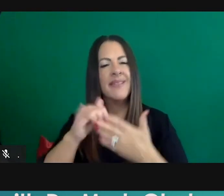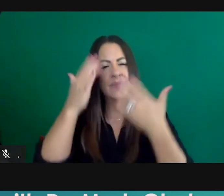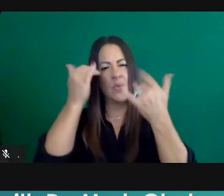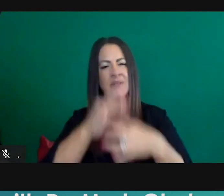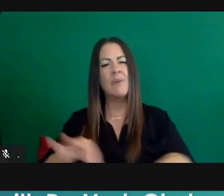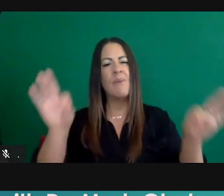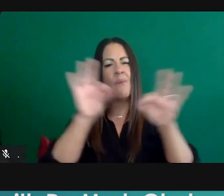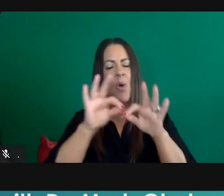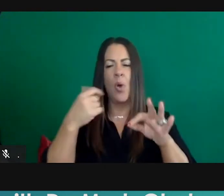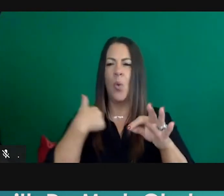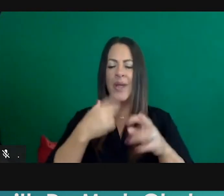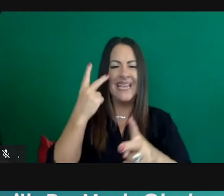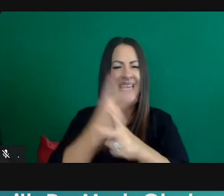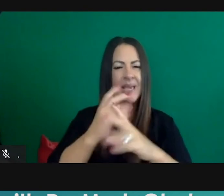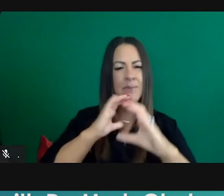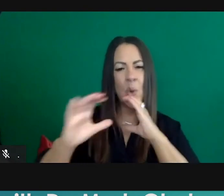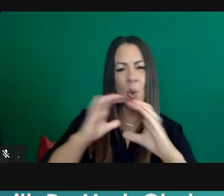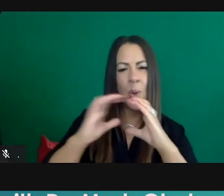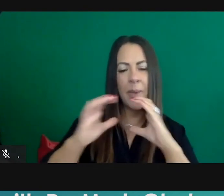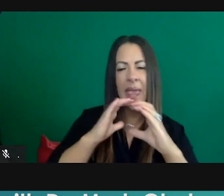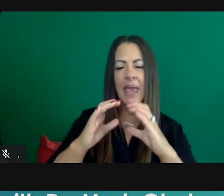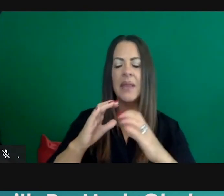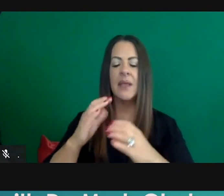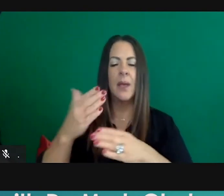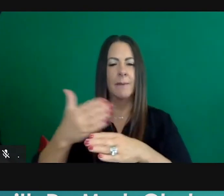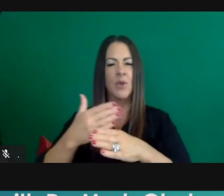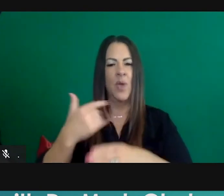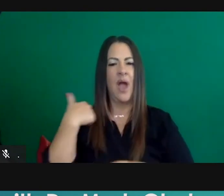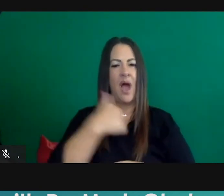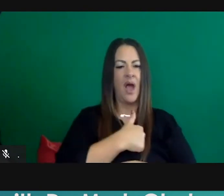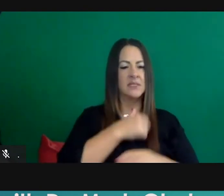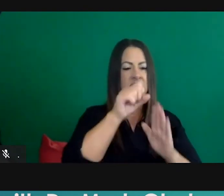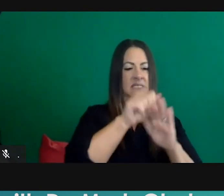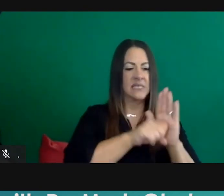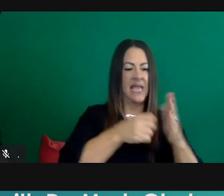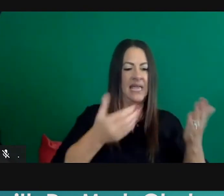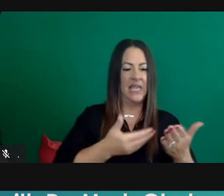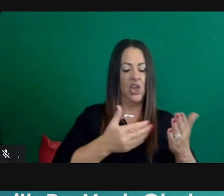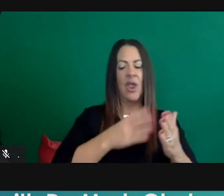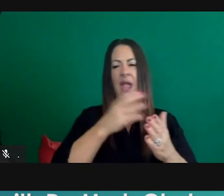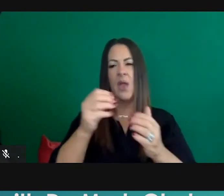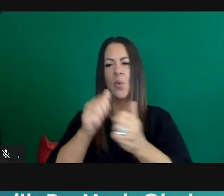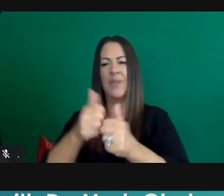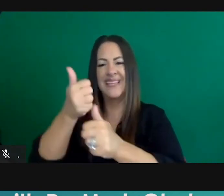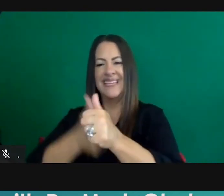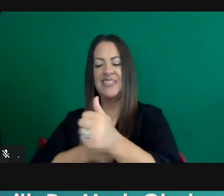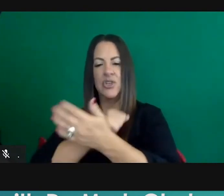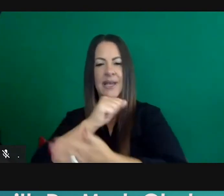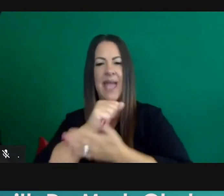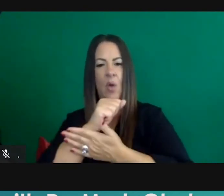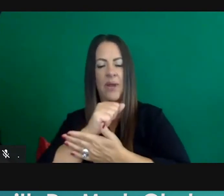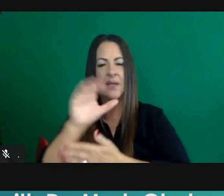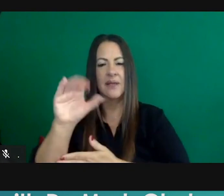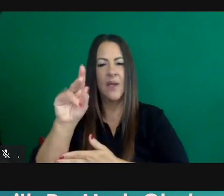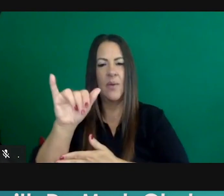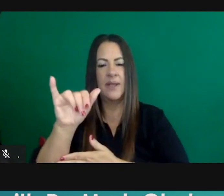conversations are so important between the state and the county leadership. Mike Lurie, KCRA.